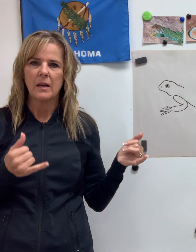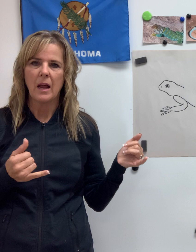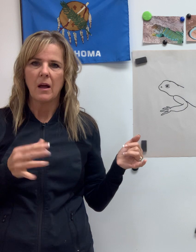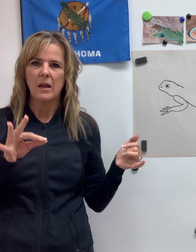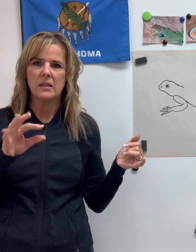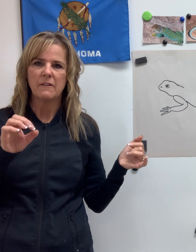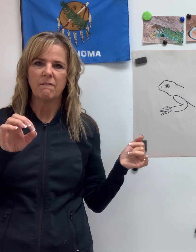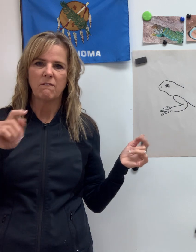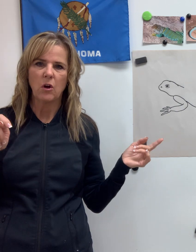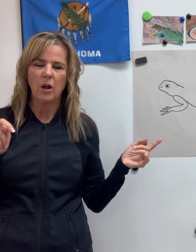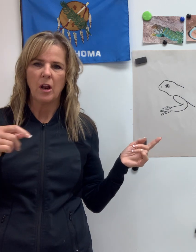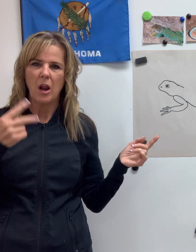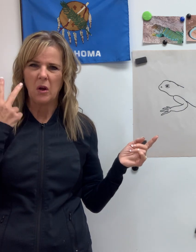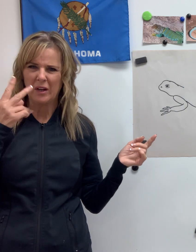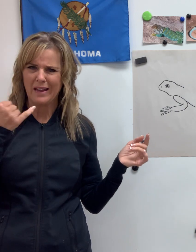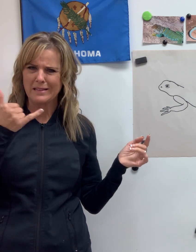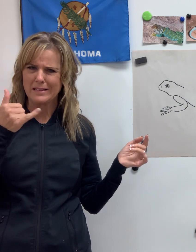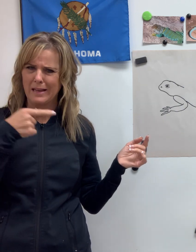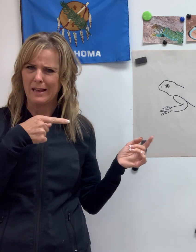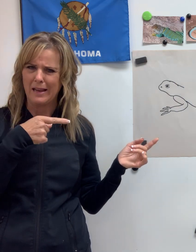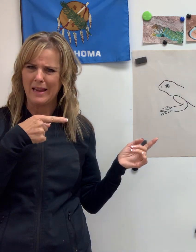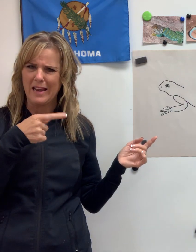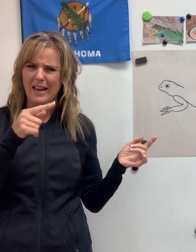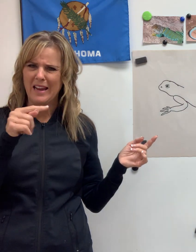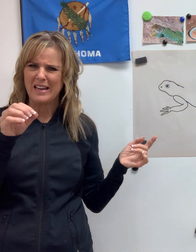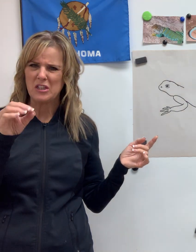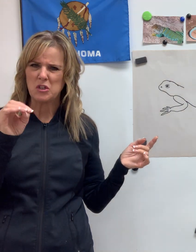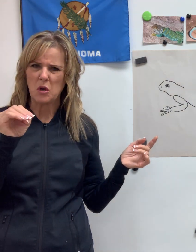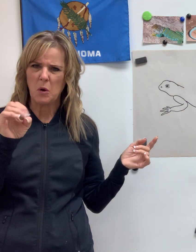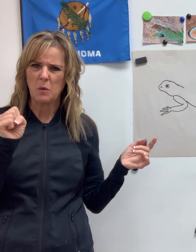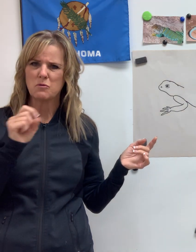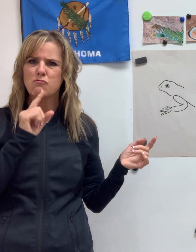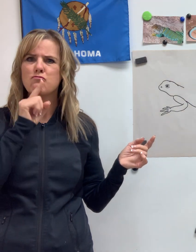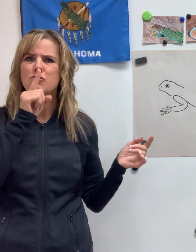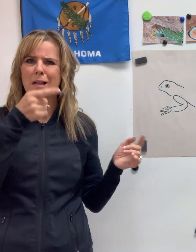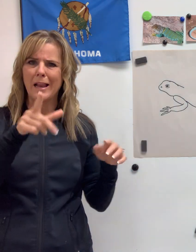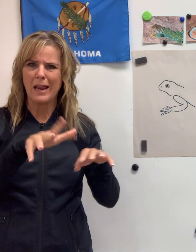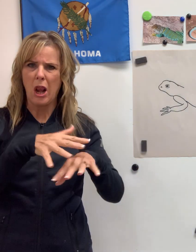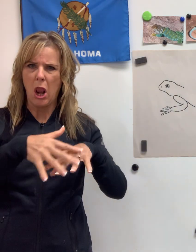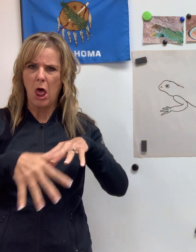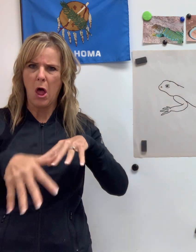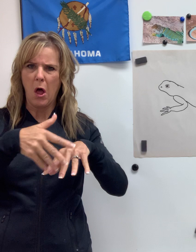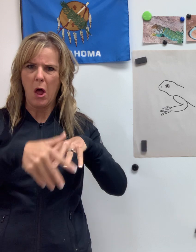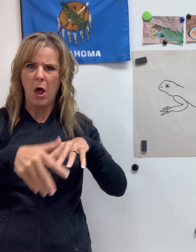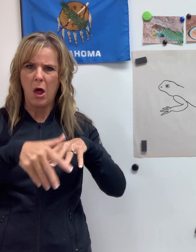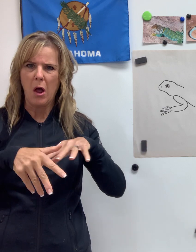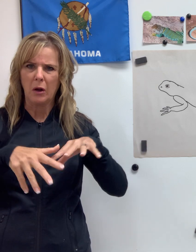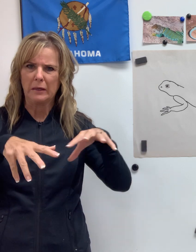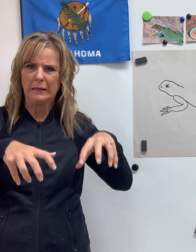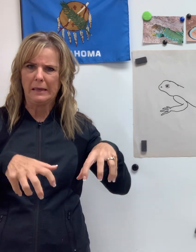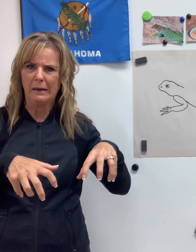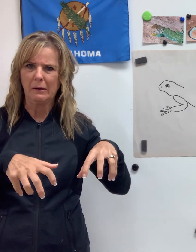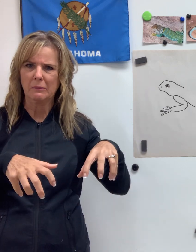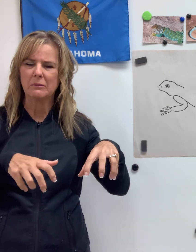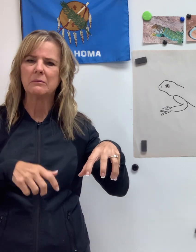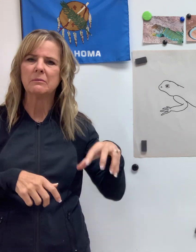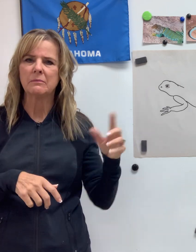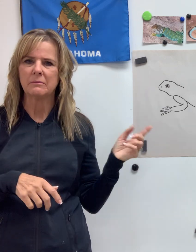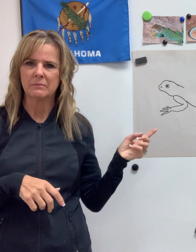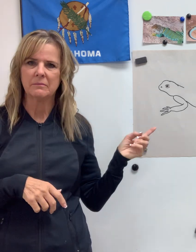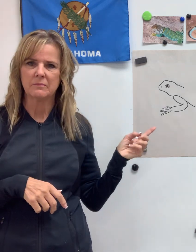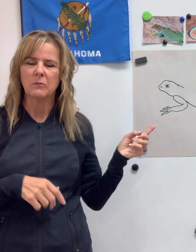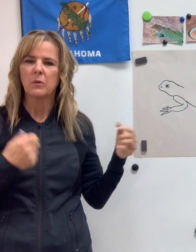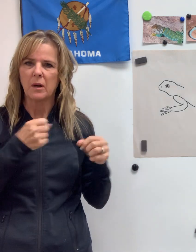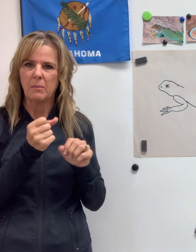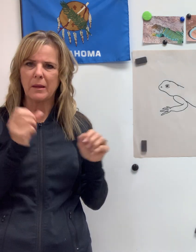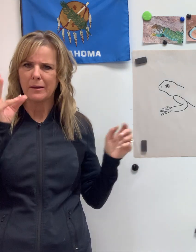how silly this foot looks. His toes are super long and they kind of slant down. So we are gonna go